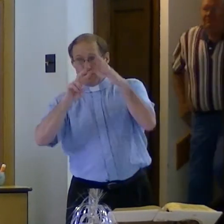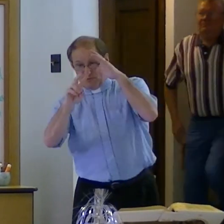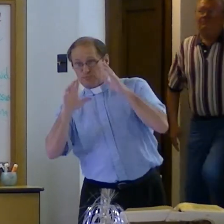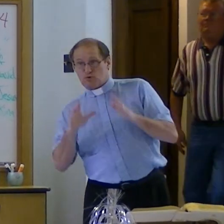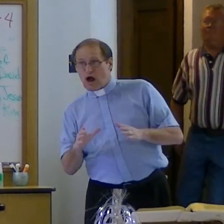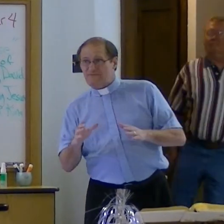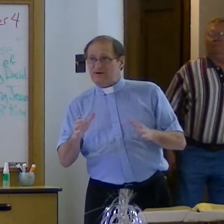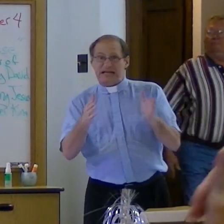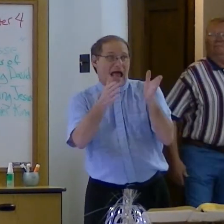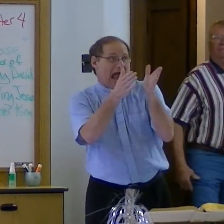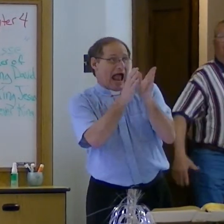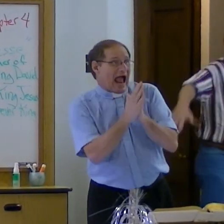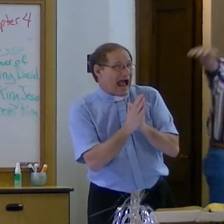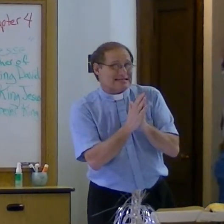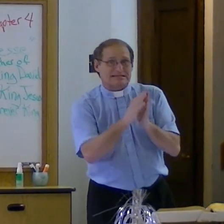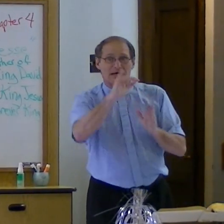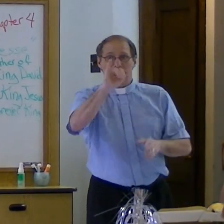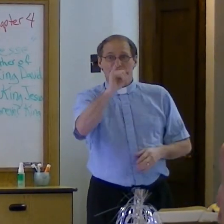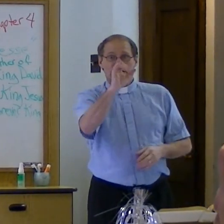Samuel, the prophet, asked,